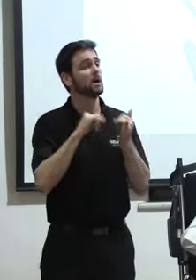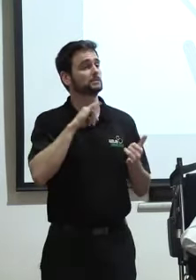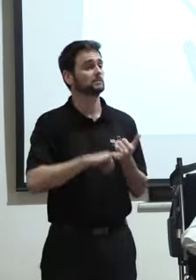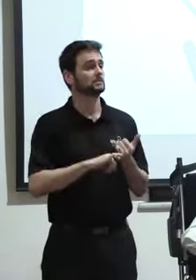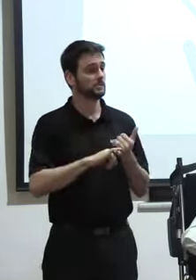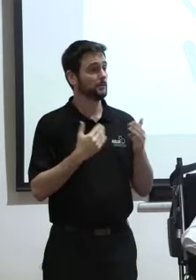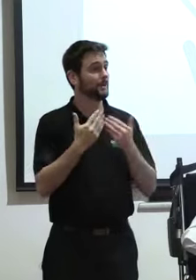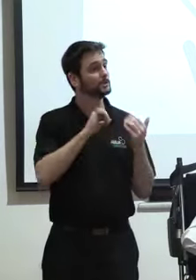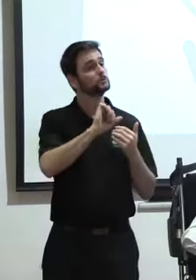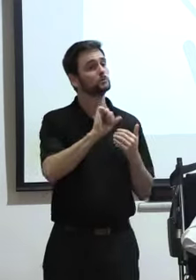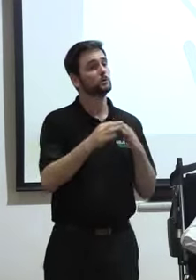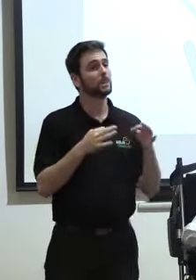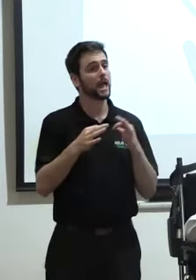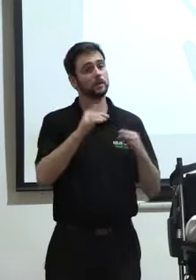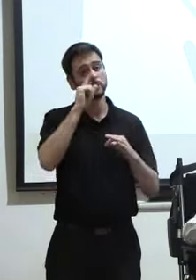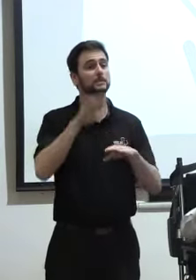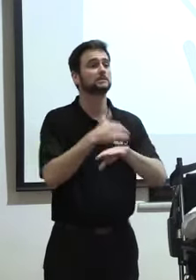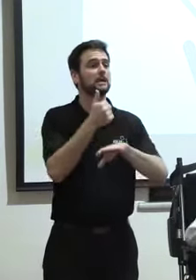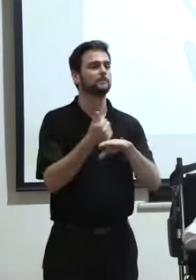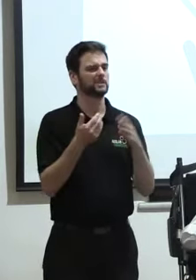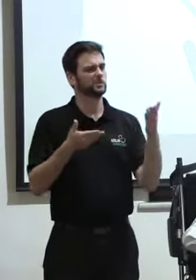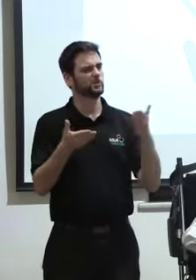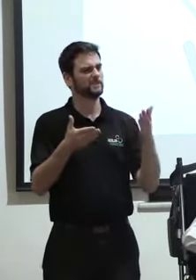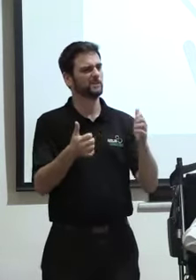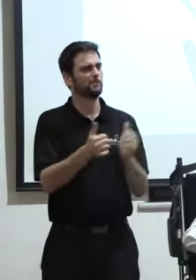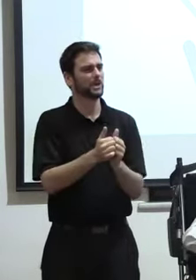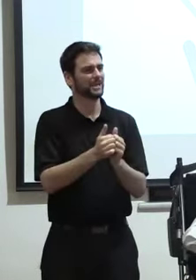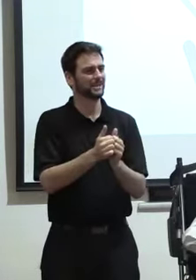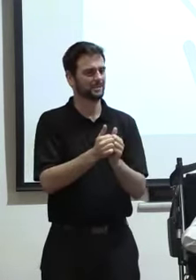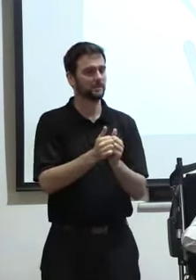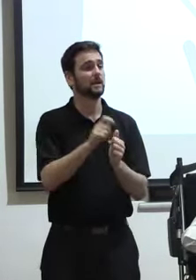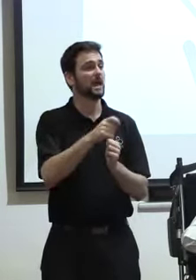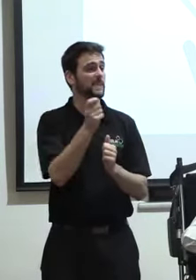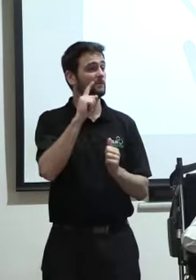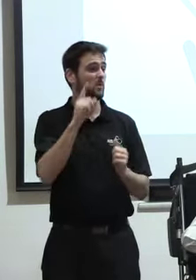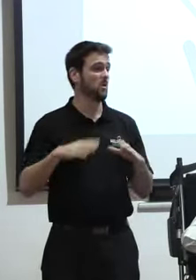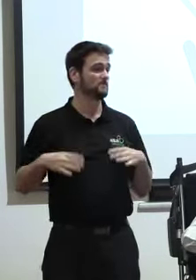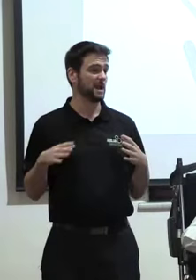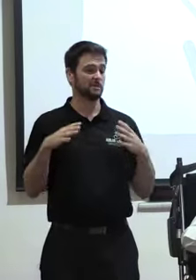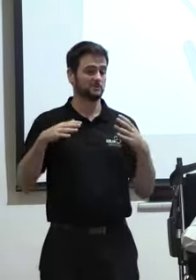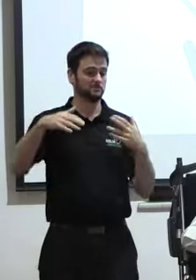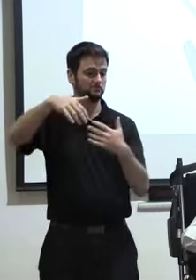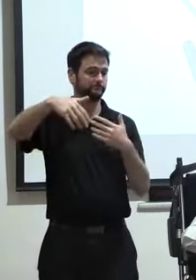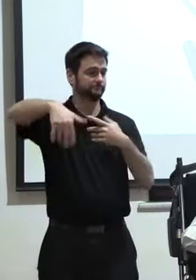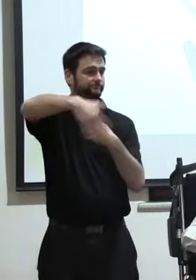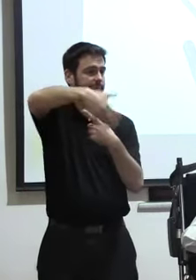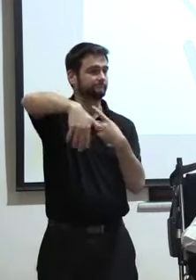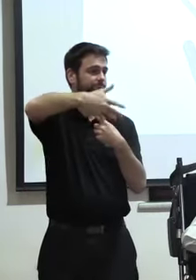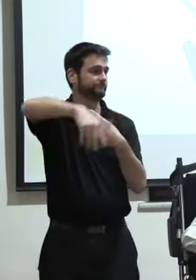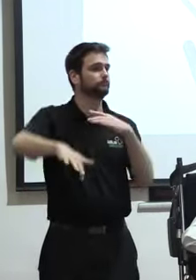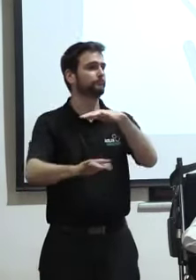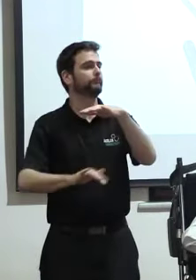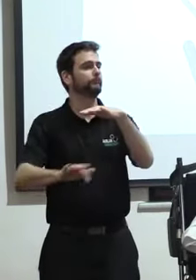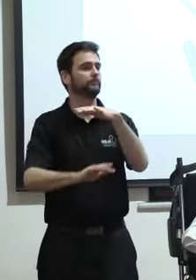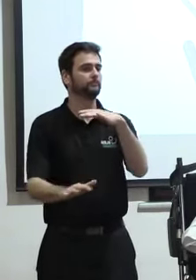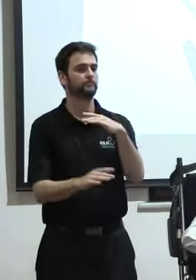create a service booking, and then it all happens in the background. So providers claim, you can monitor it if you want, but you don't